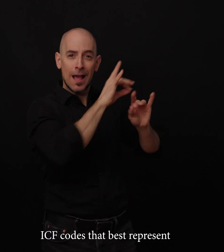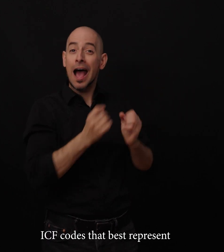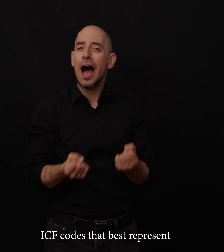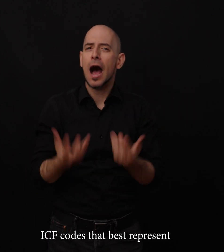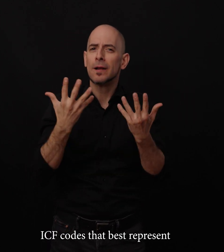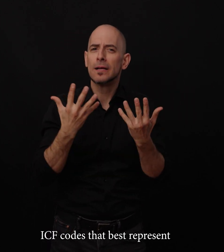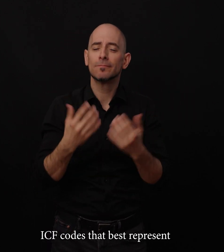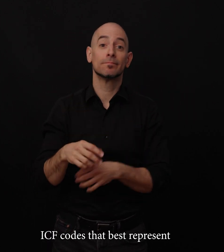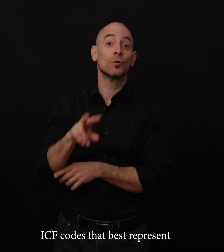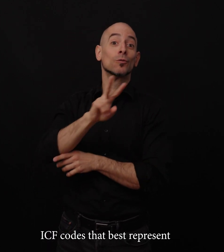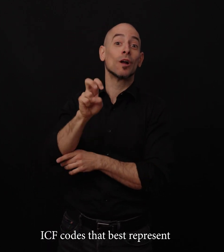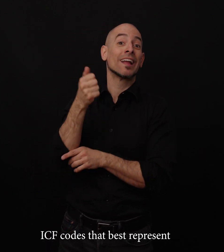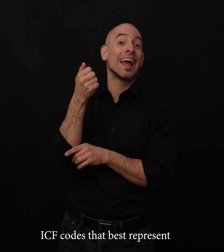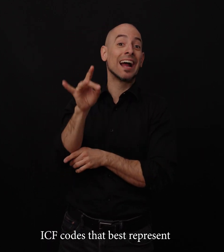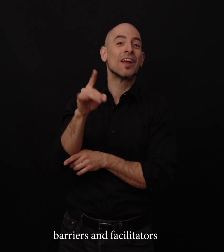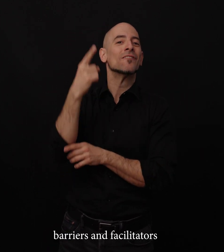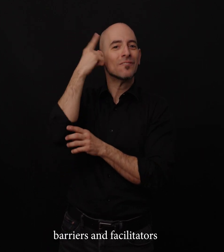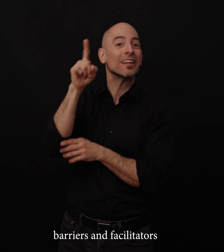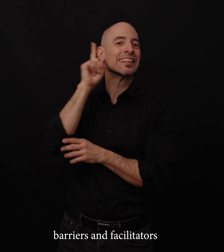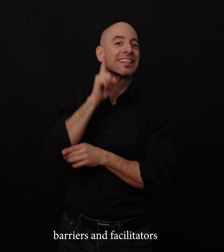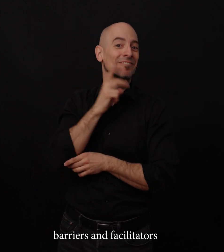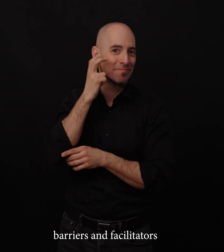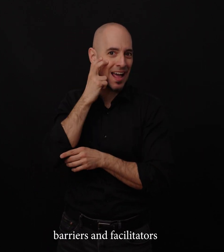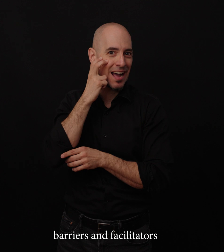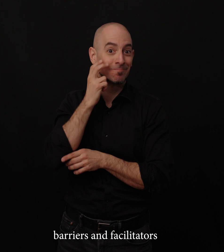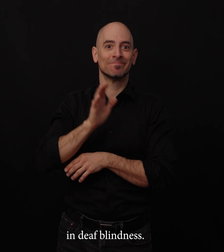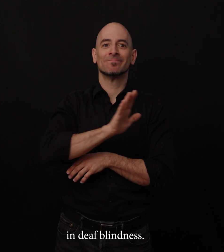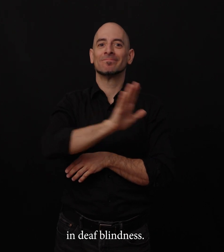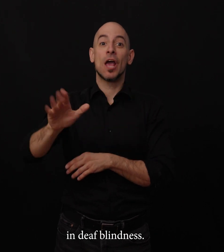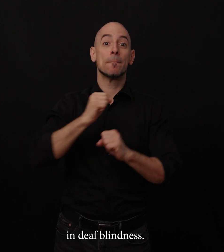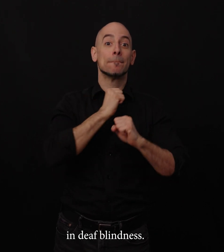ICF codes that best represent barriers and facilitators in deafblindness.